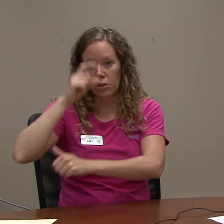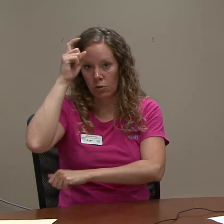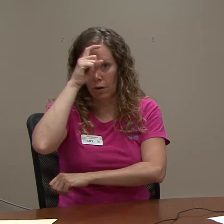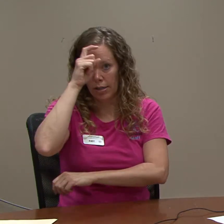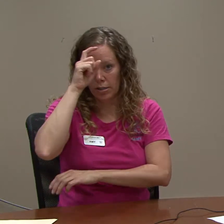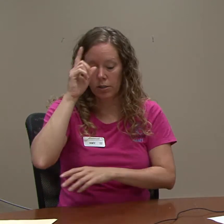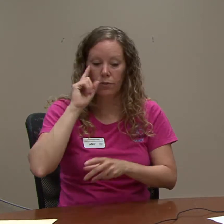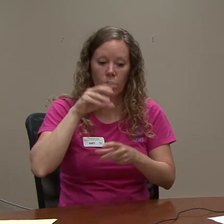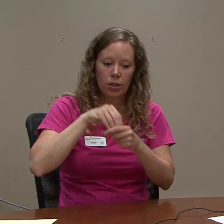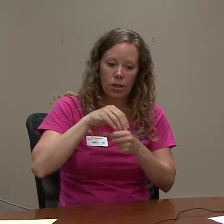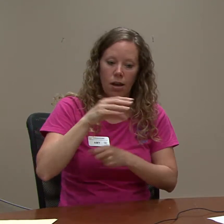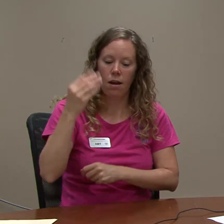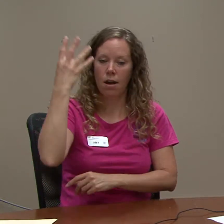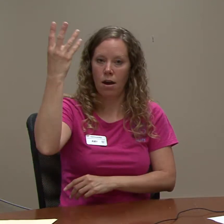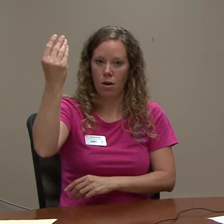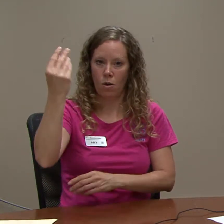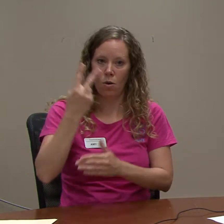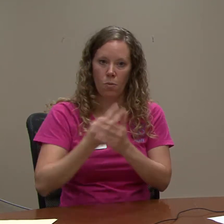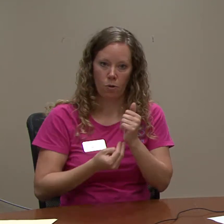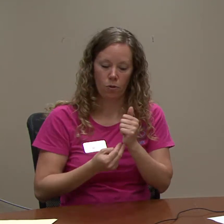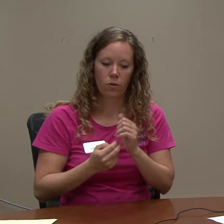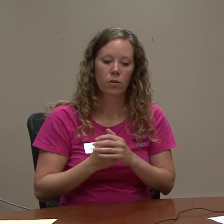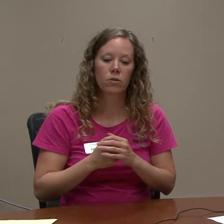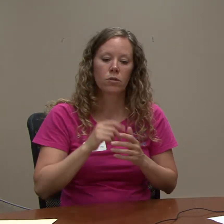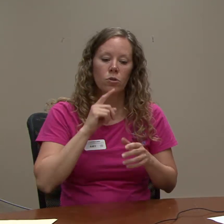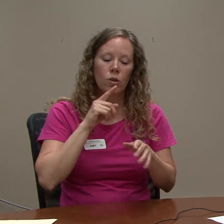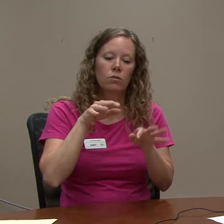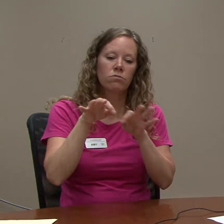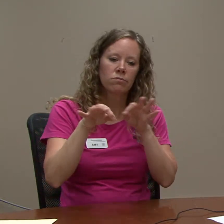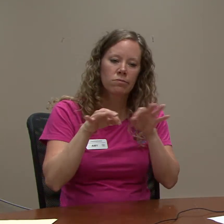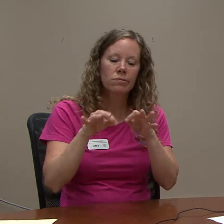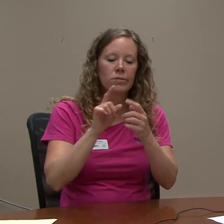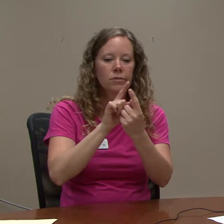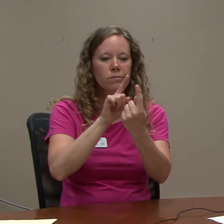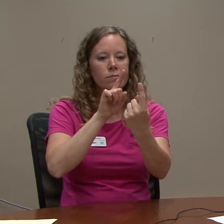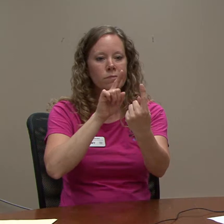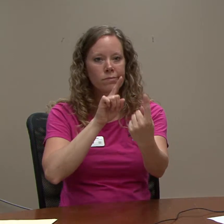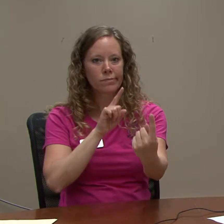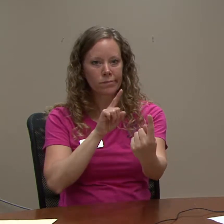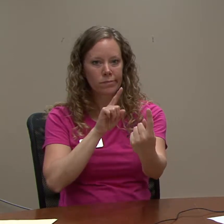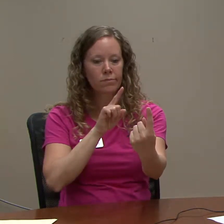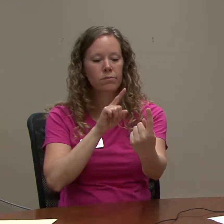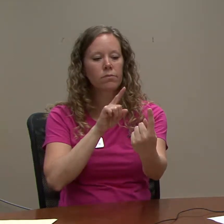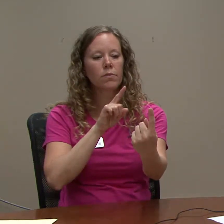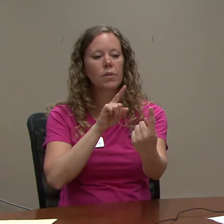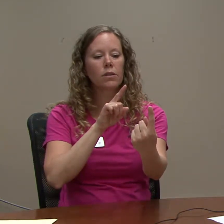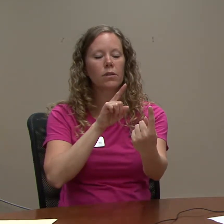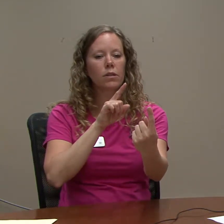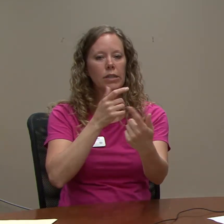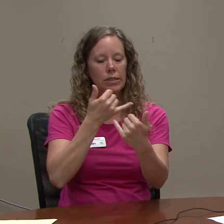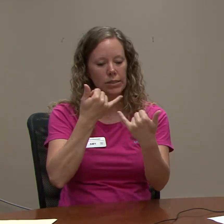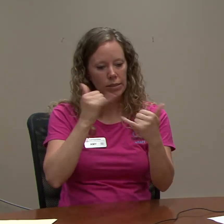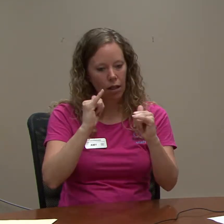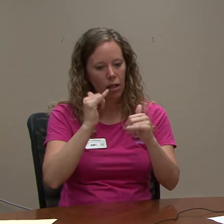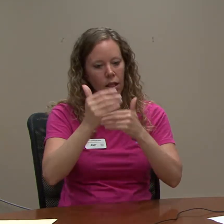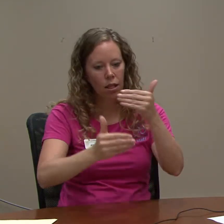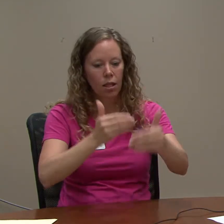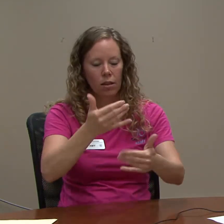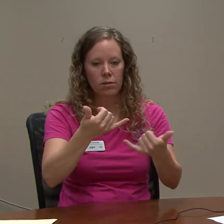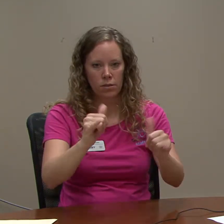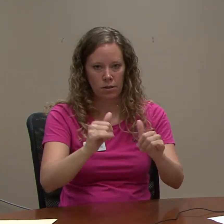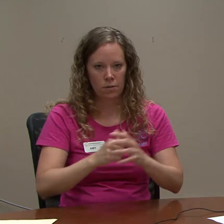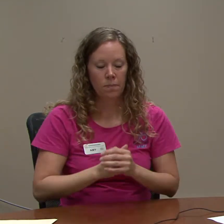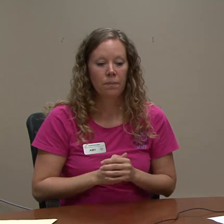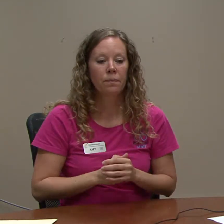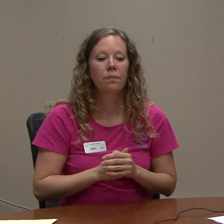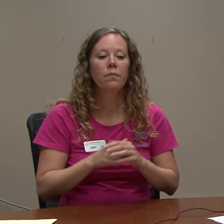outdoor visiting, provided that the current directives on physical distancing can be accommodated.